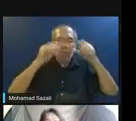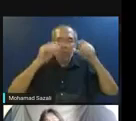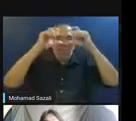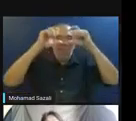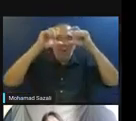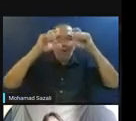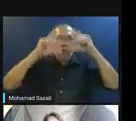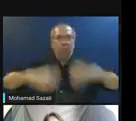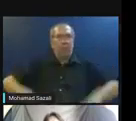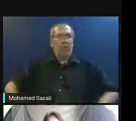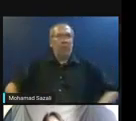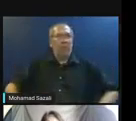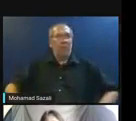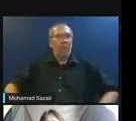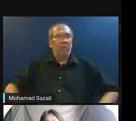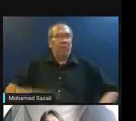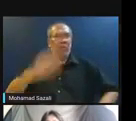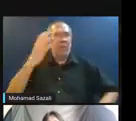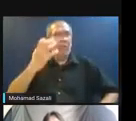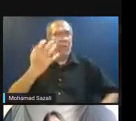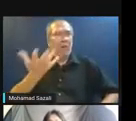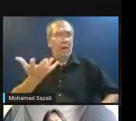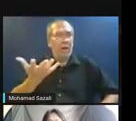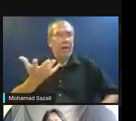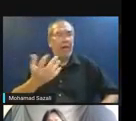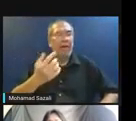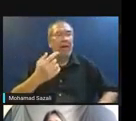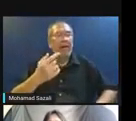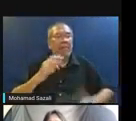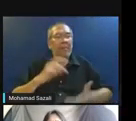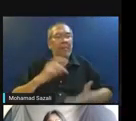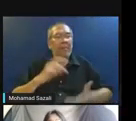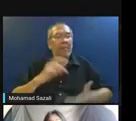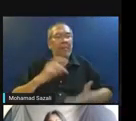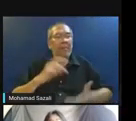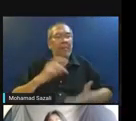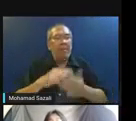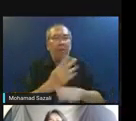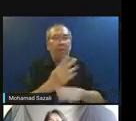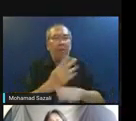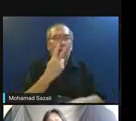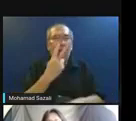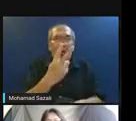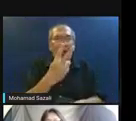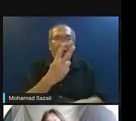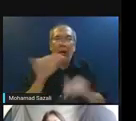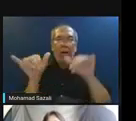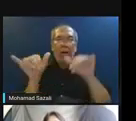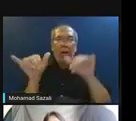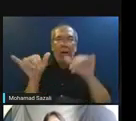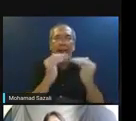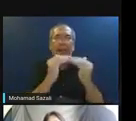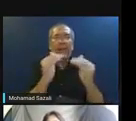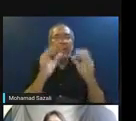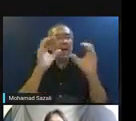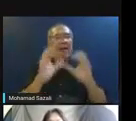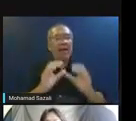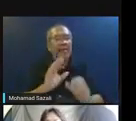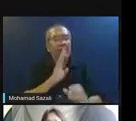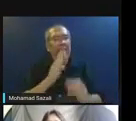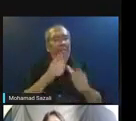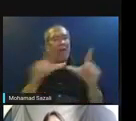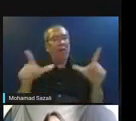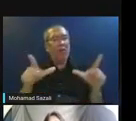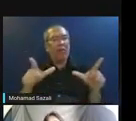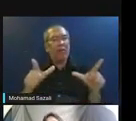language. If we are sad, we show a sad face. If we're angry, we show an angry face, with eyes open wide. Movements are